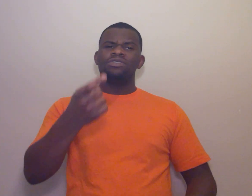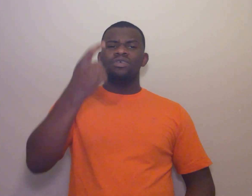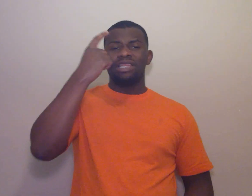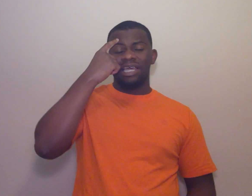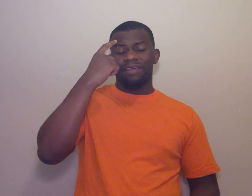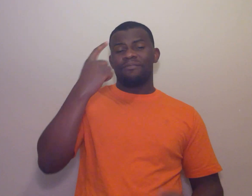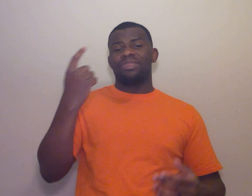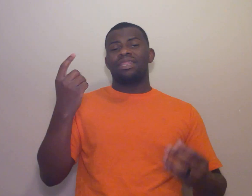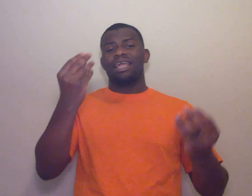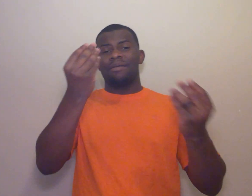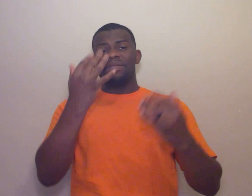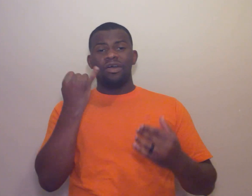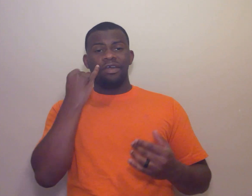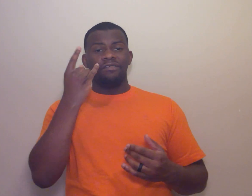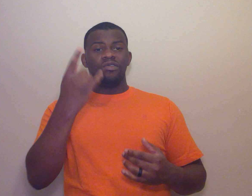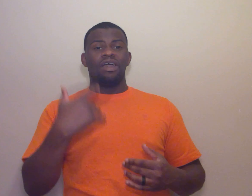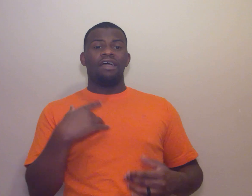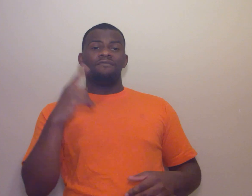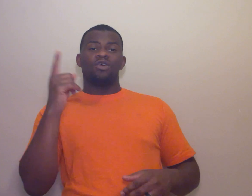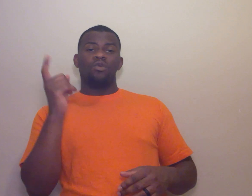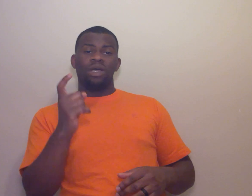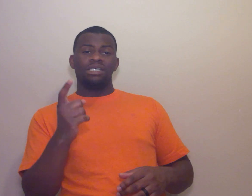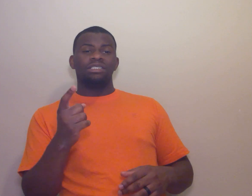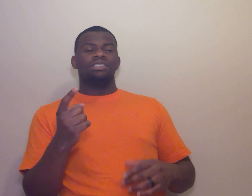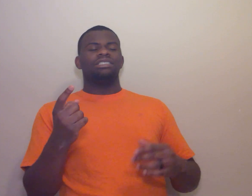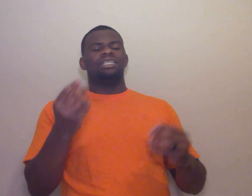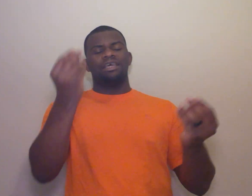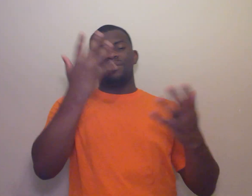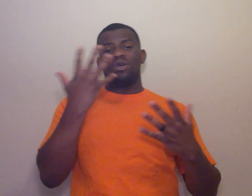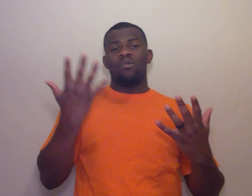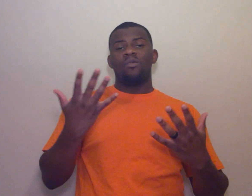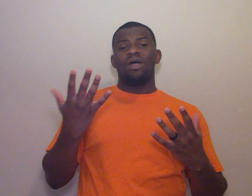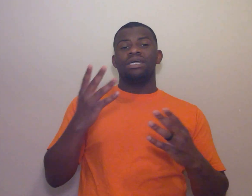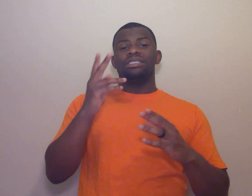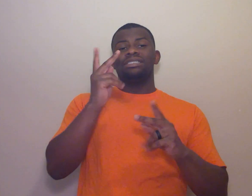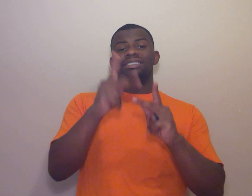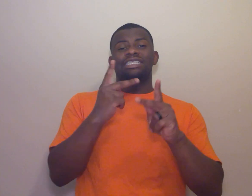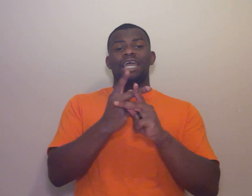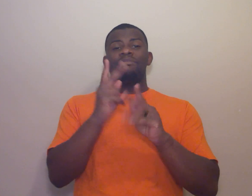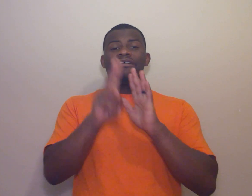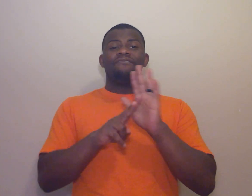what type of videos y'all want to hear more about. And see you guys in the next video.